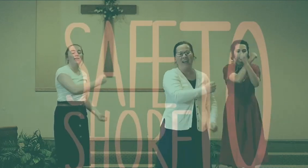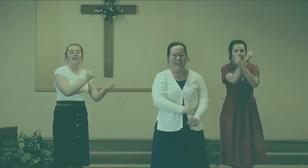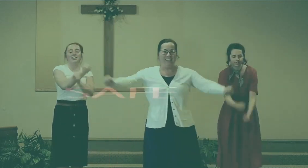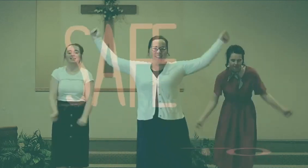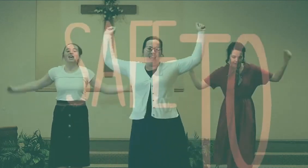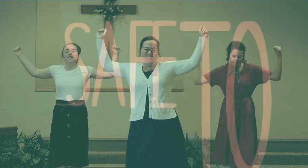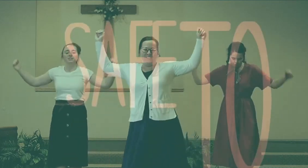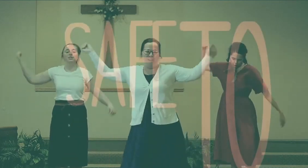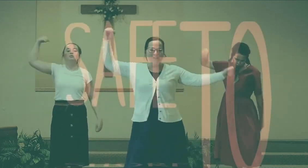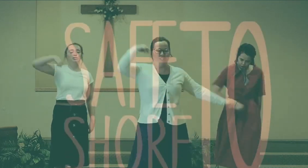shore, safe to